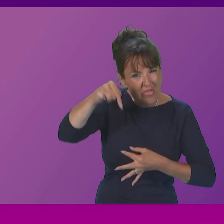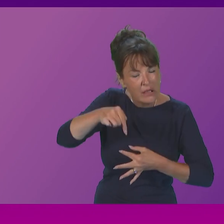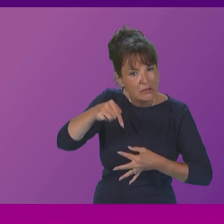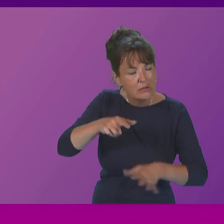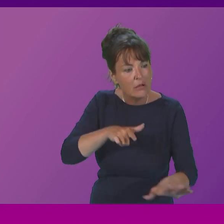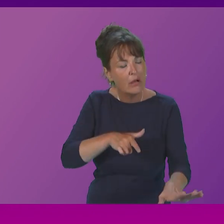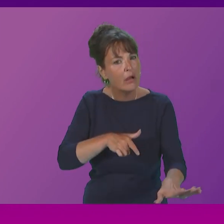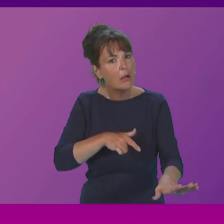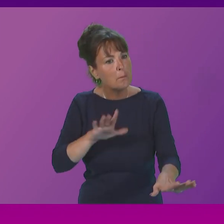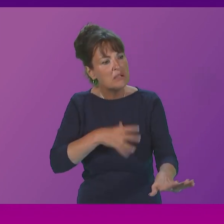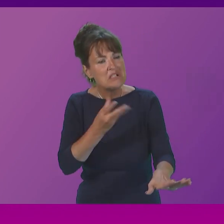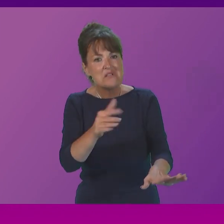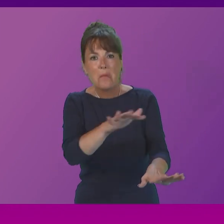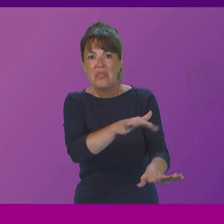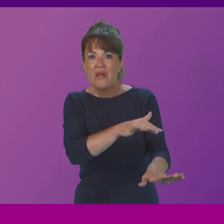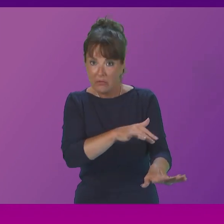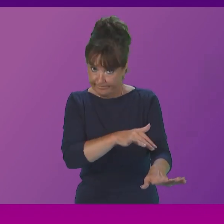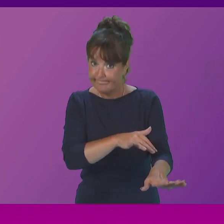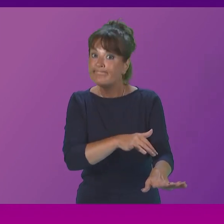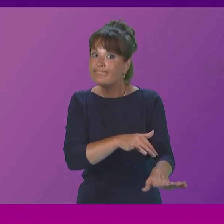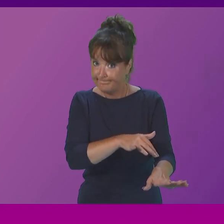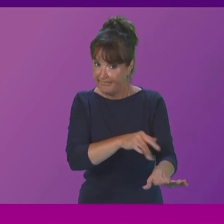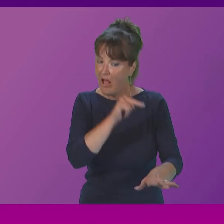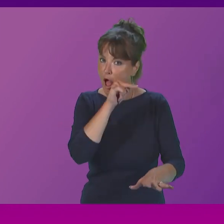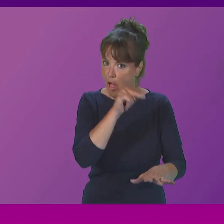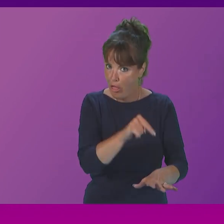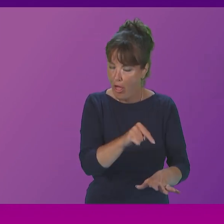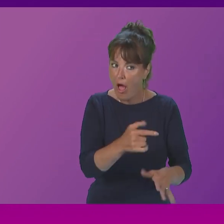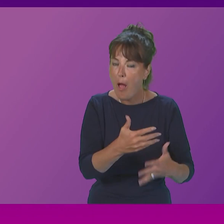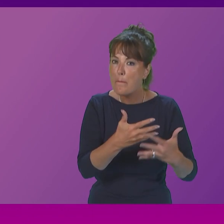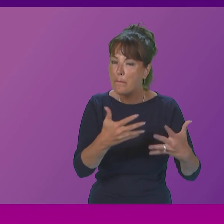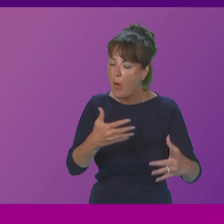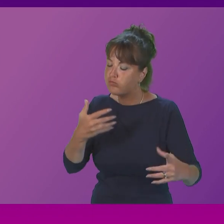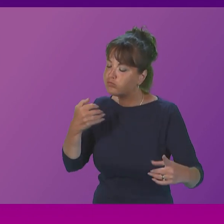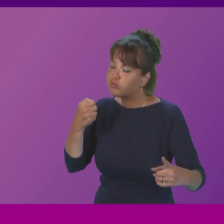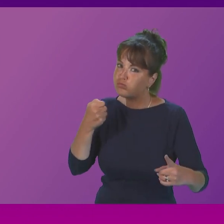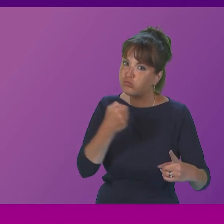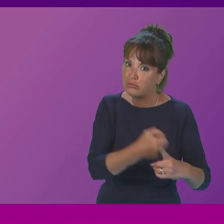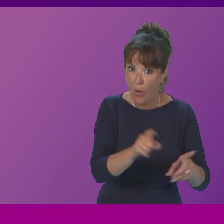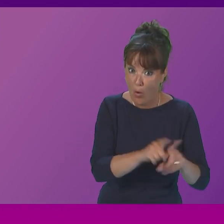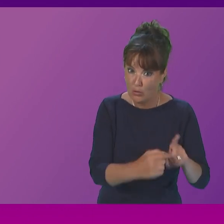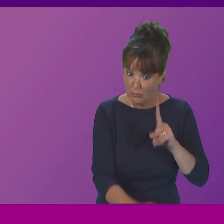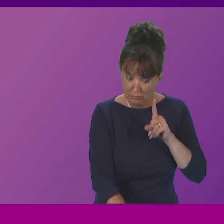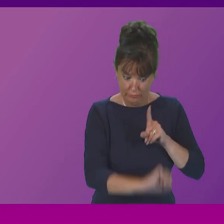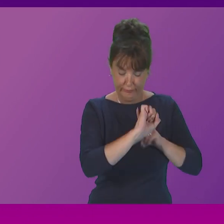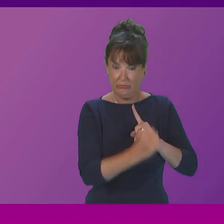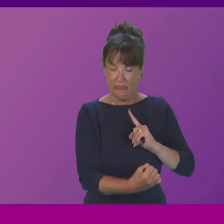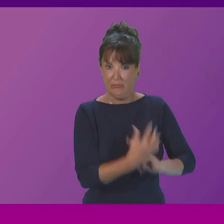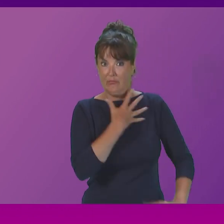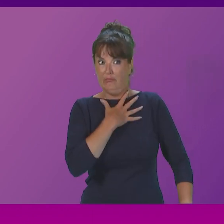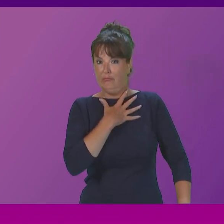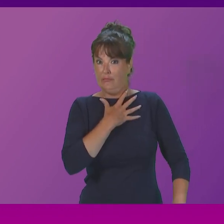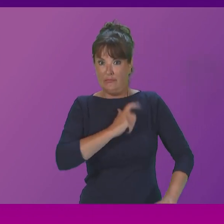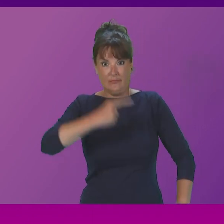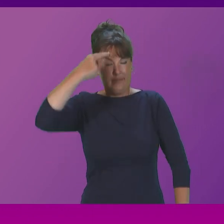And that has a very, very, that made a very, very lasting impression on me. And I